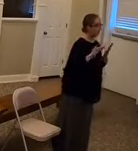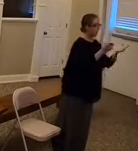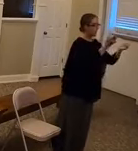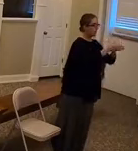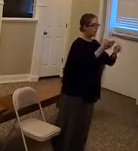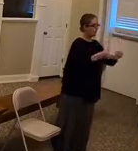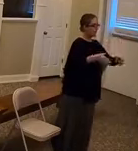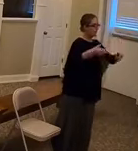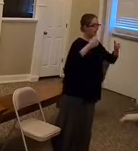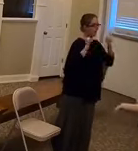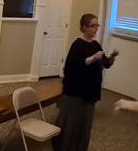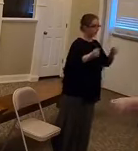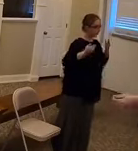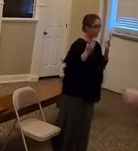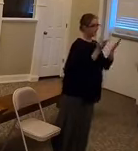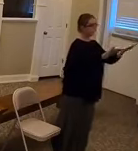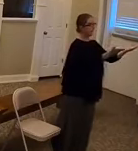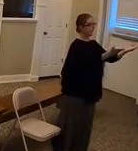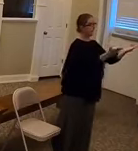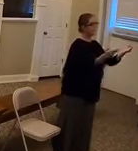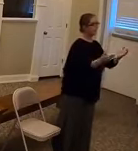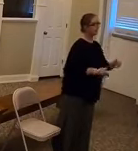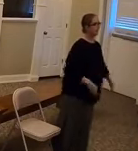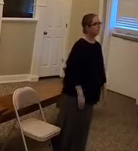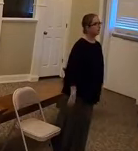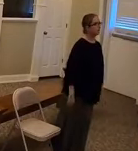give him everything I can give him. Hallelujah.